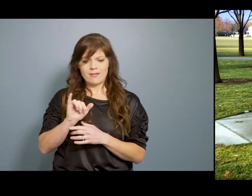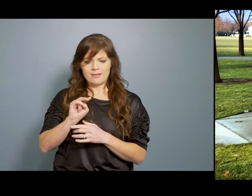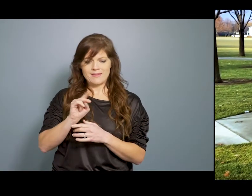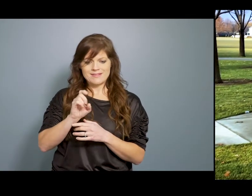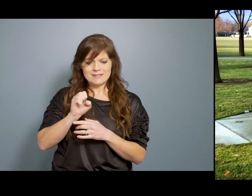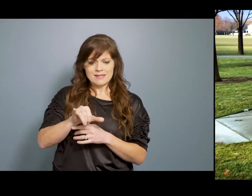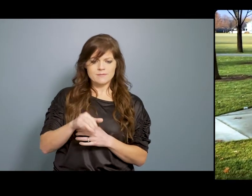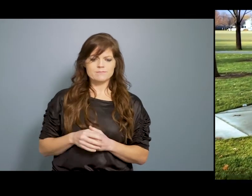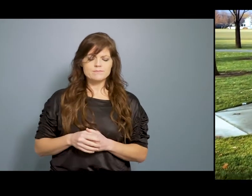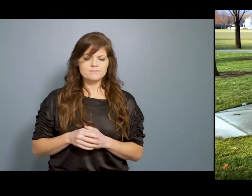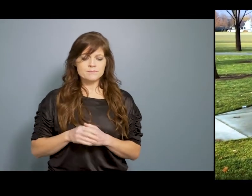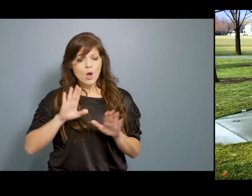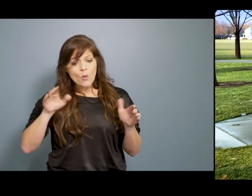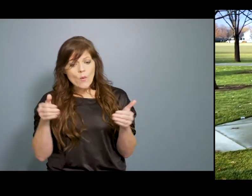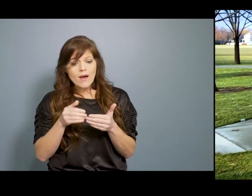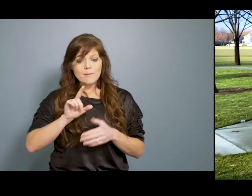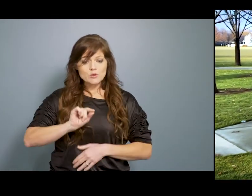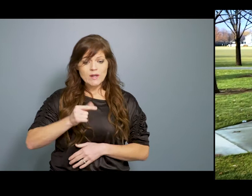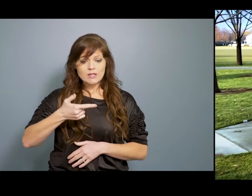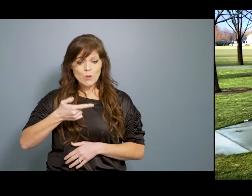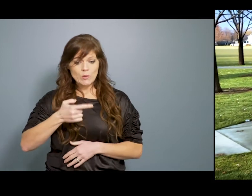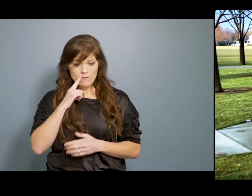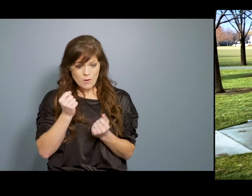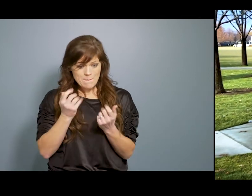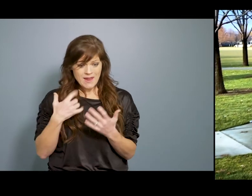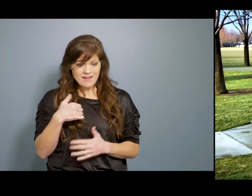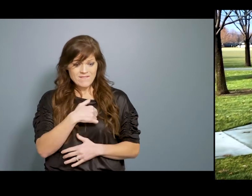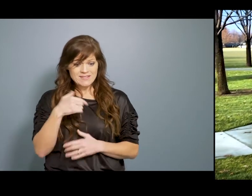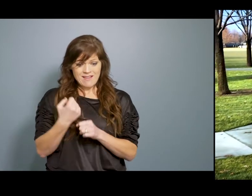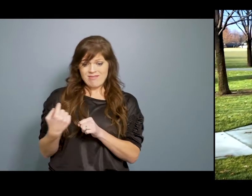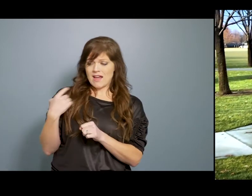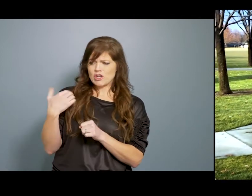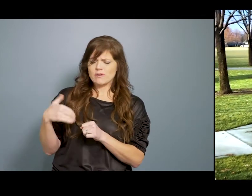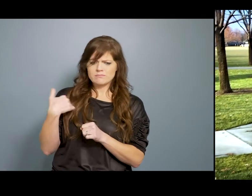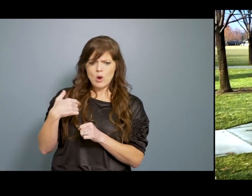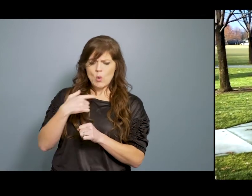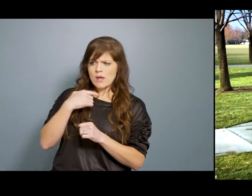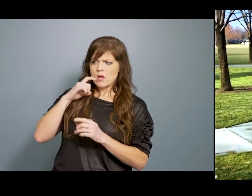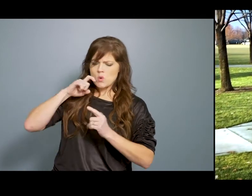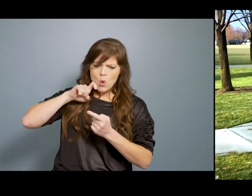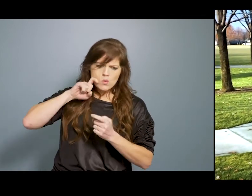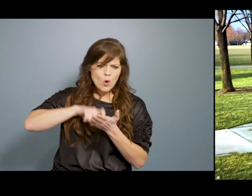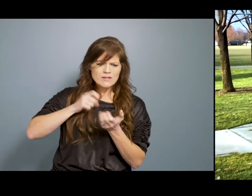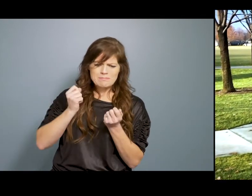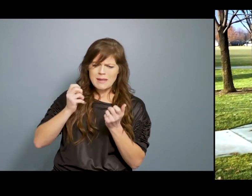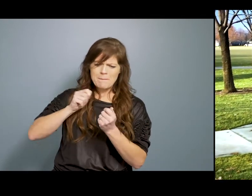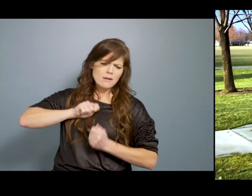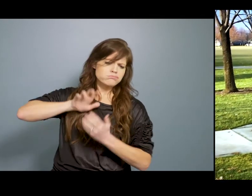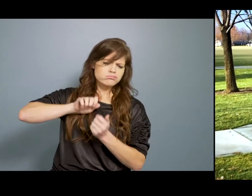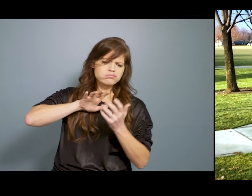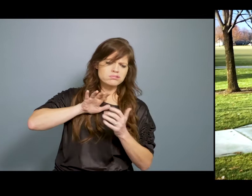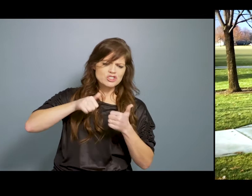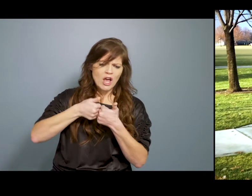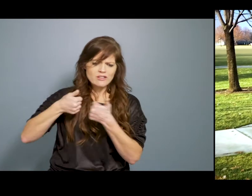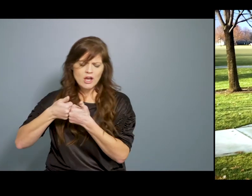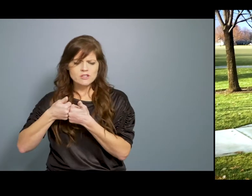to 2021. I know for many of us, this last year has brought forward a lot of challenges. However, it's also presented a lot of